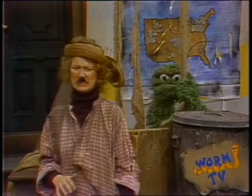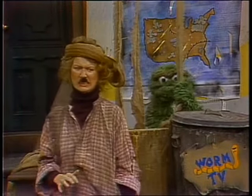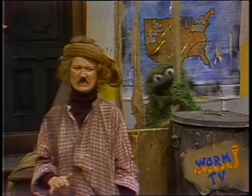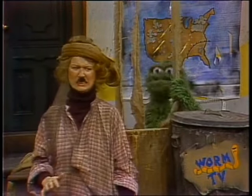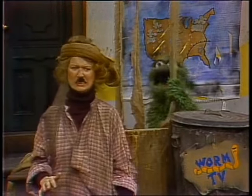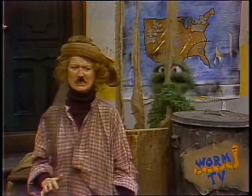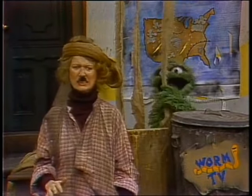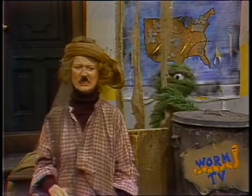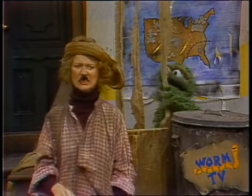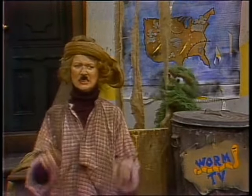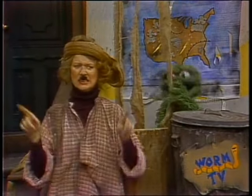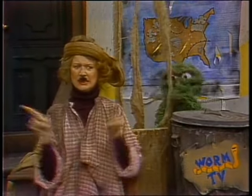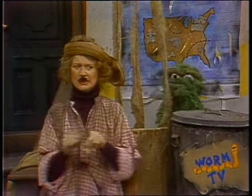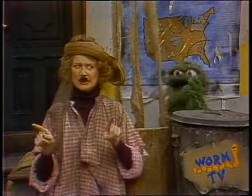And also, it is going to be